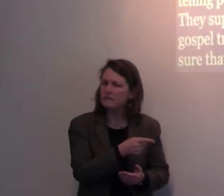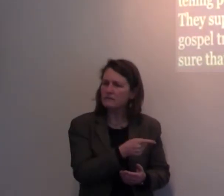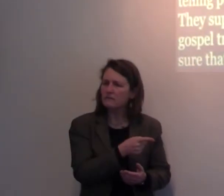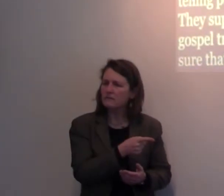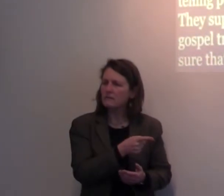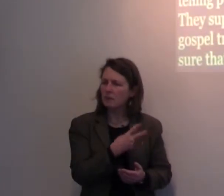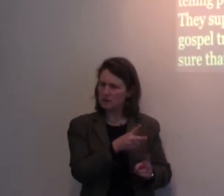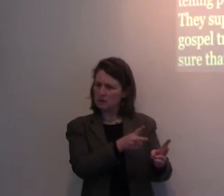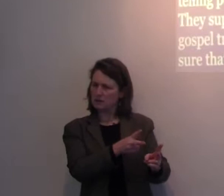What proof?